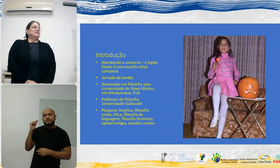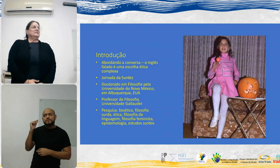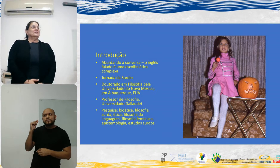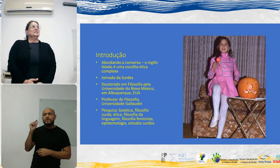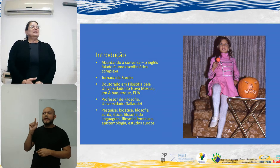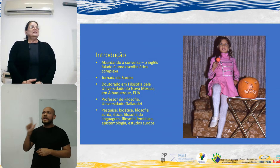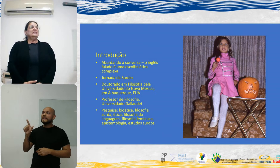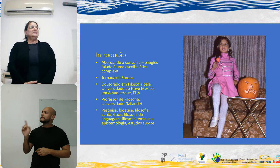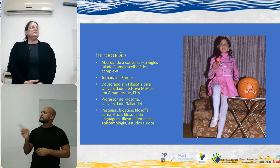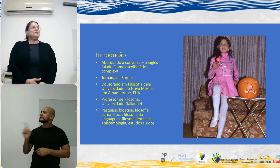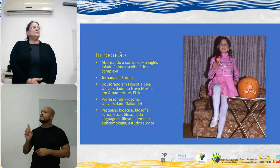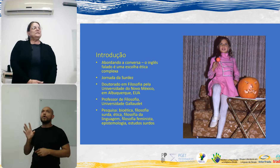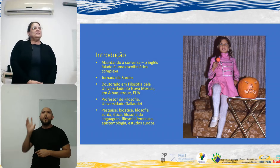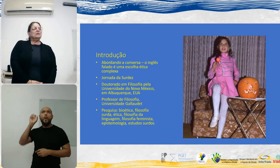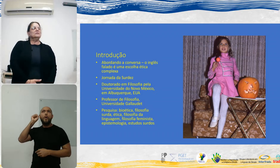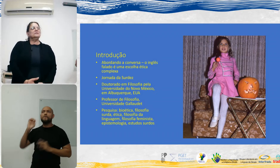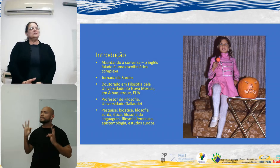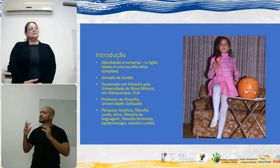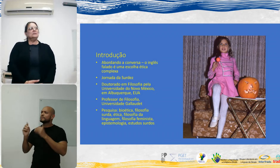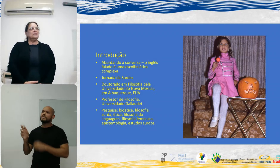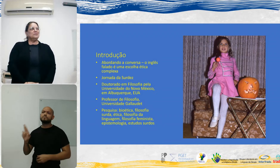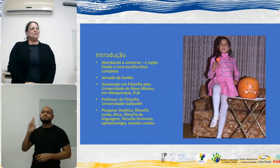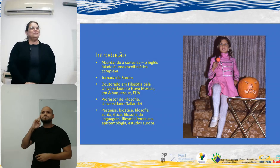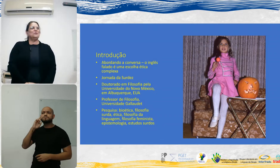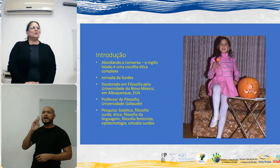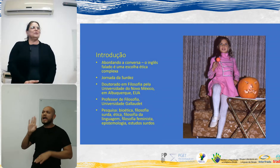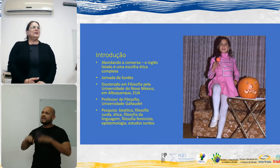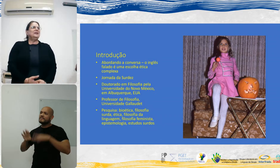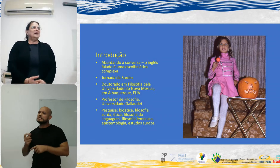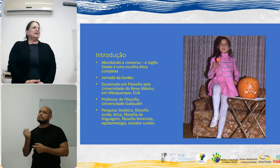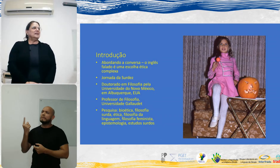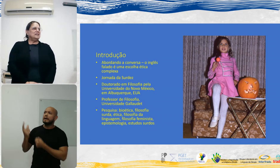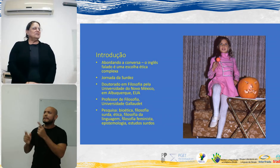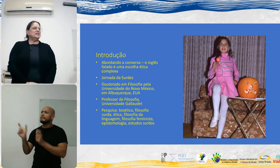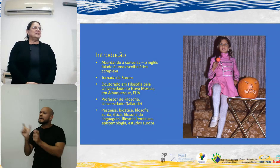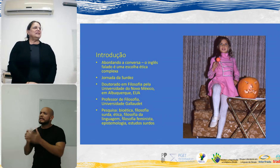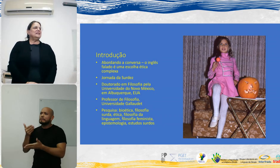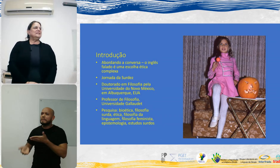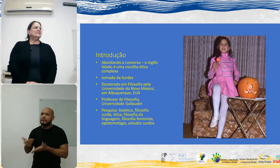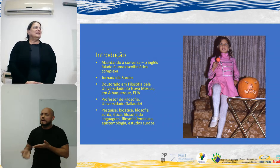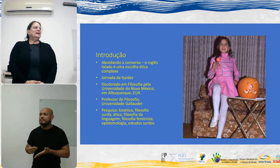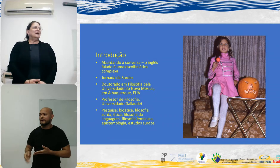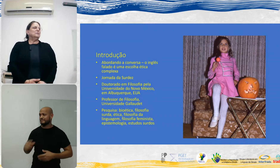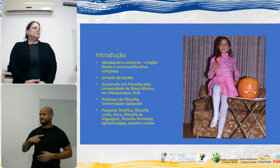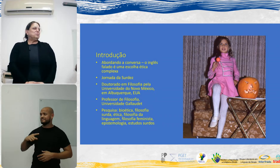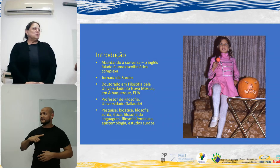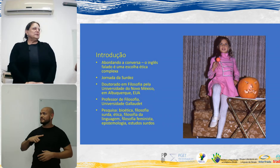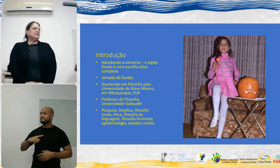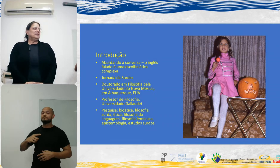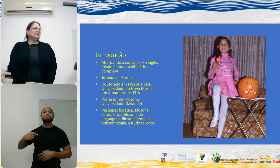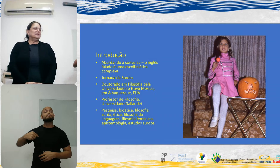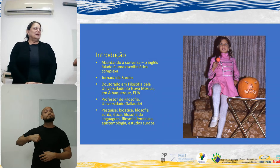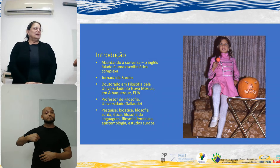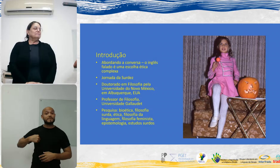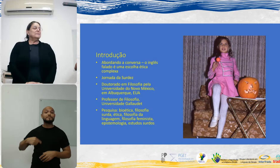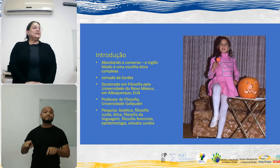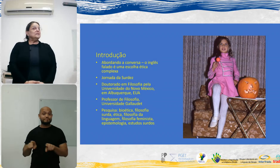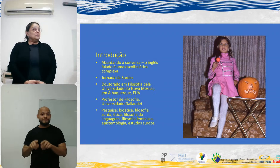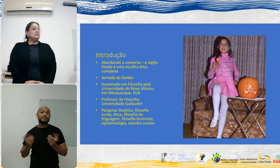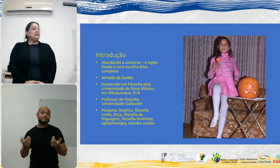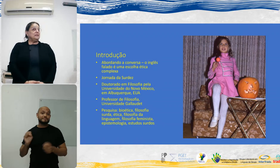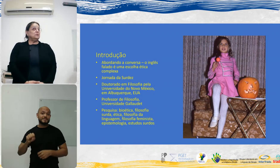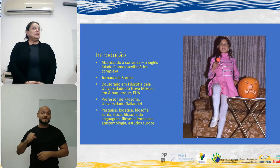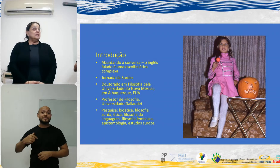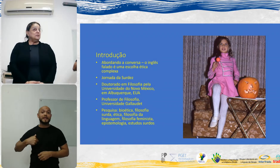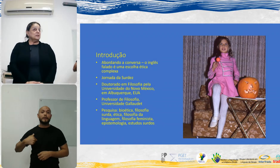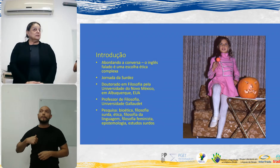able to hear these vowels, these consonants, so on and so forth. I got hearing aids. I was put in